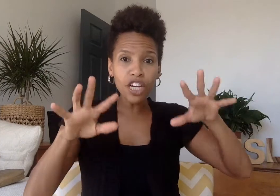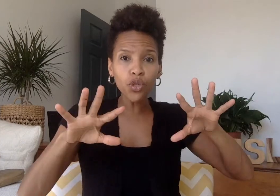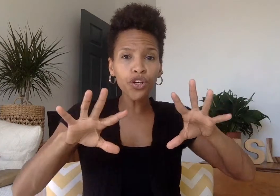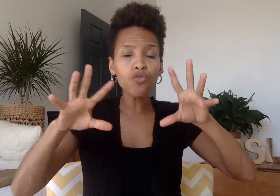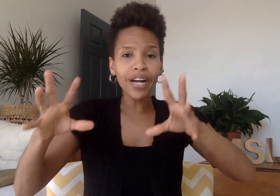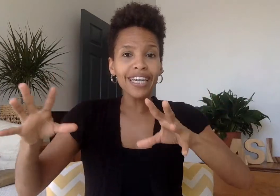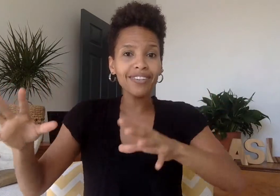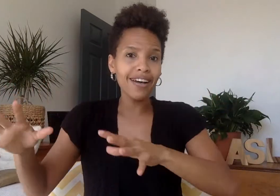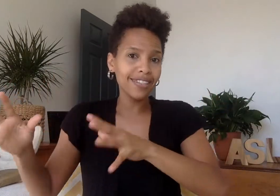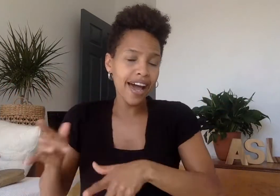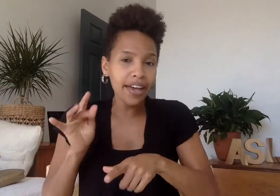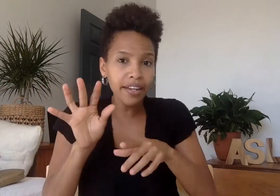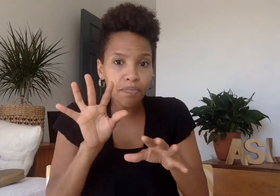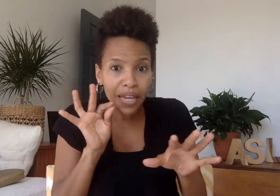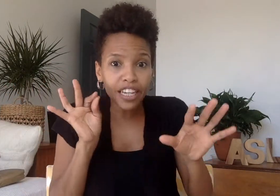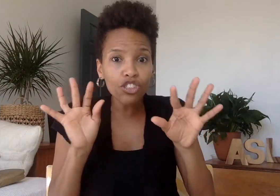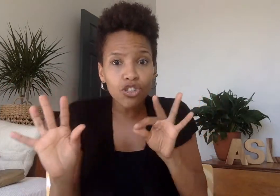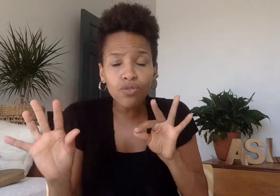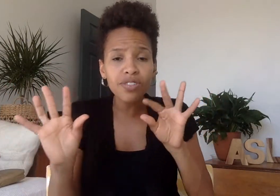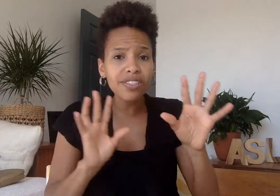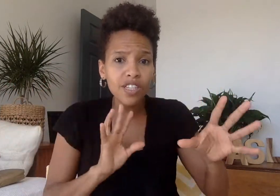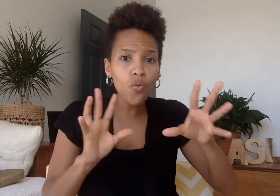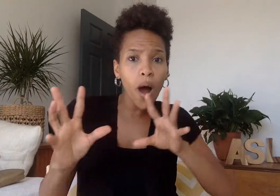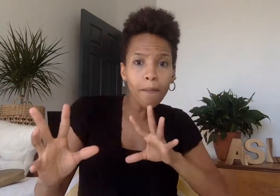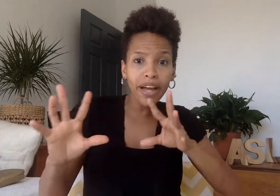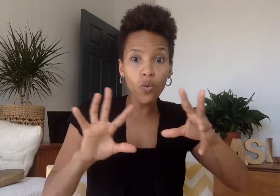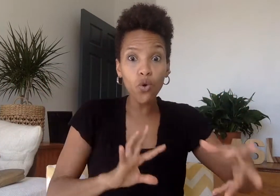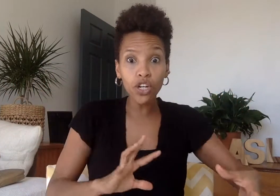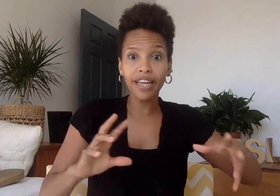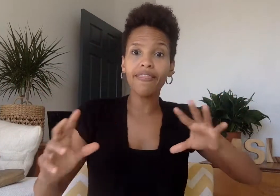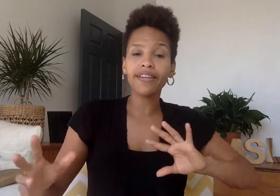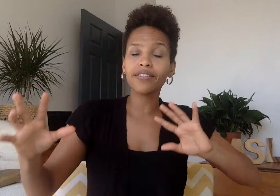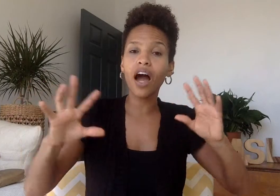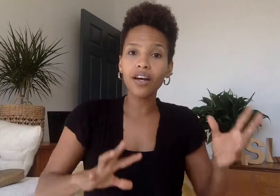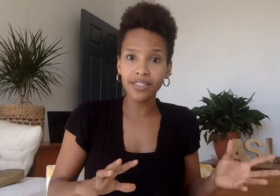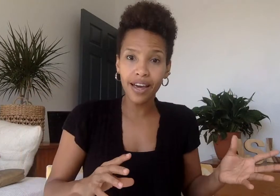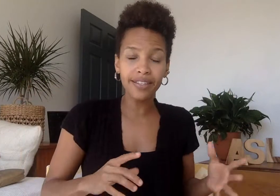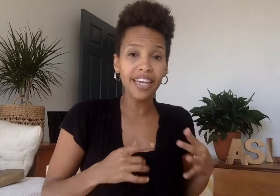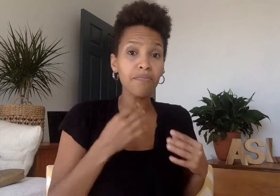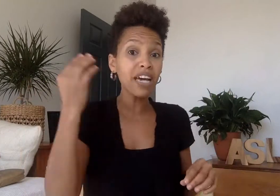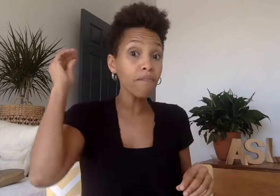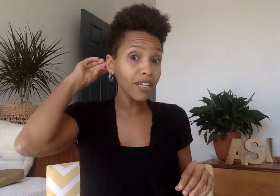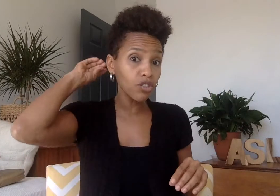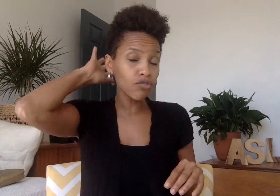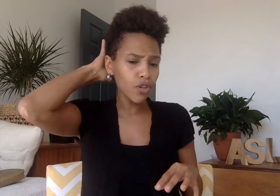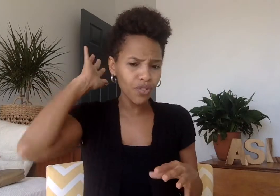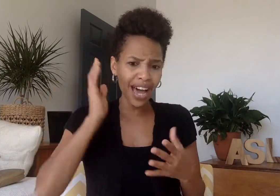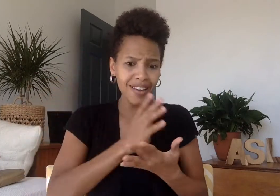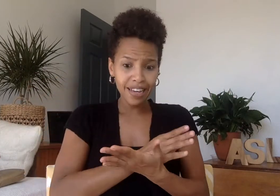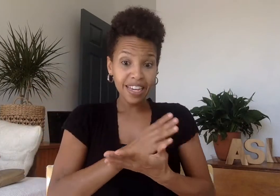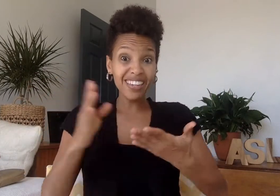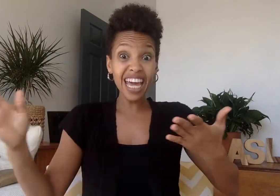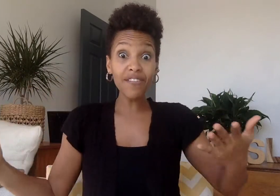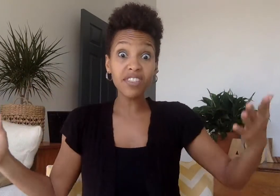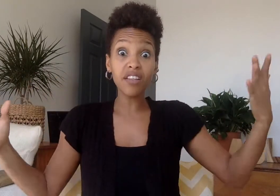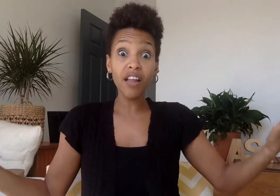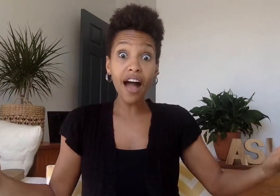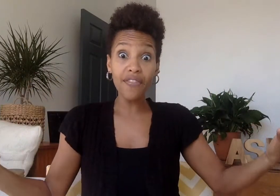sure you recognize that and pick and choose to see what might work in this context, and make a mental note that he gave us a lot